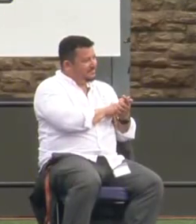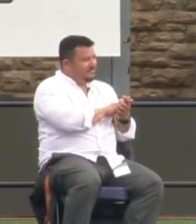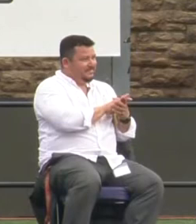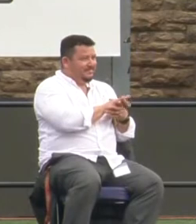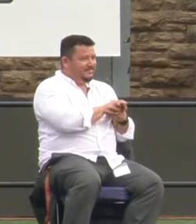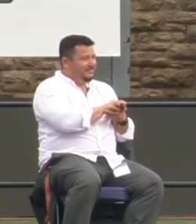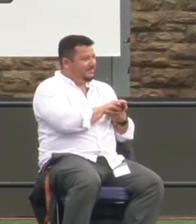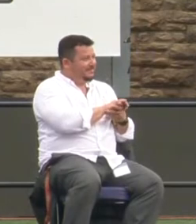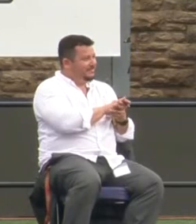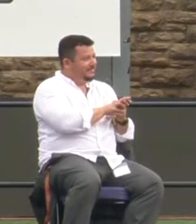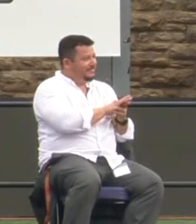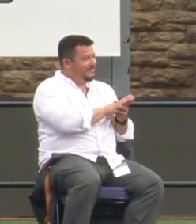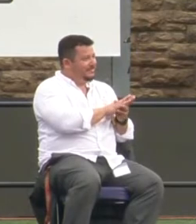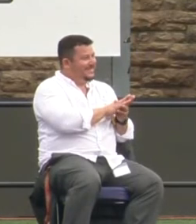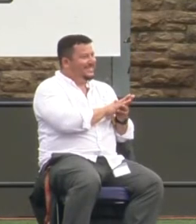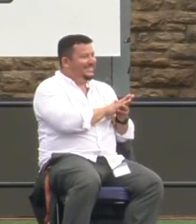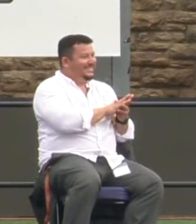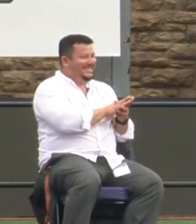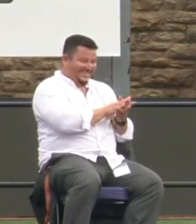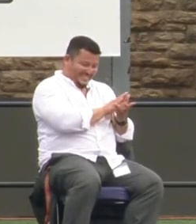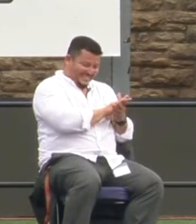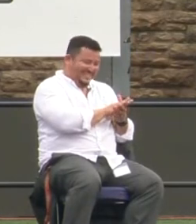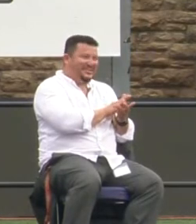Elam Gilmore.